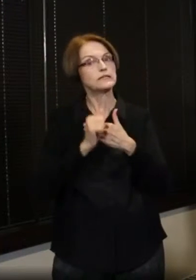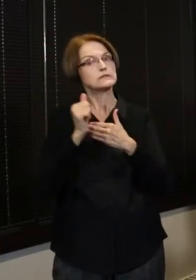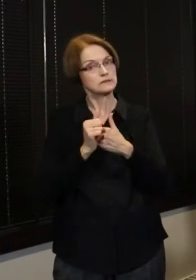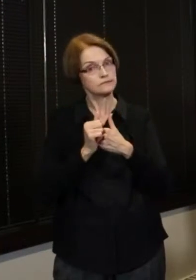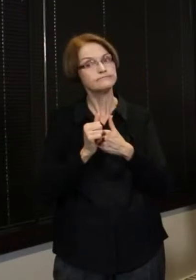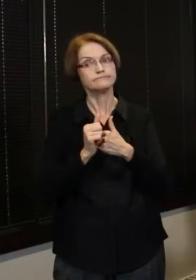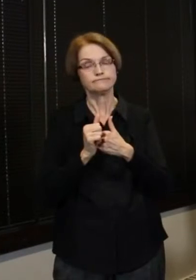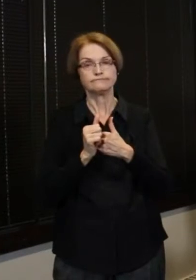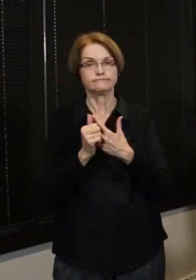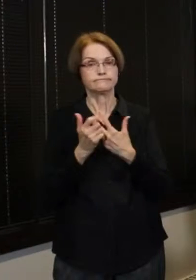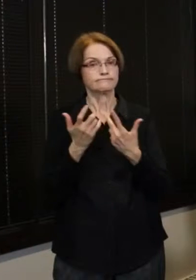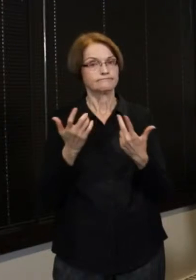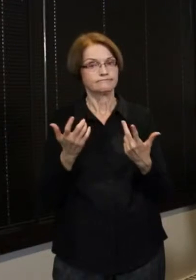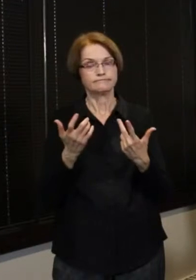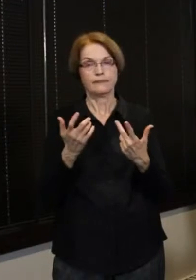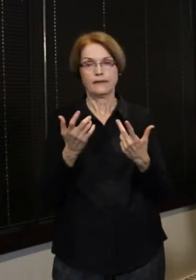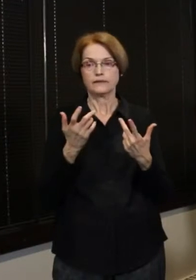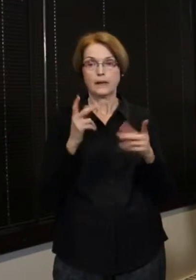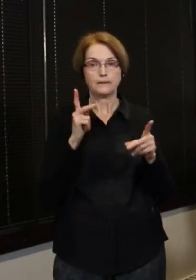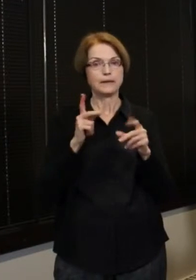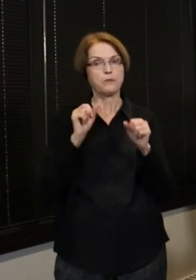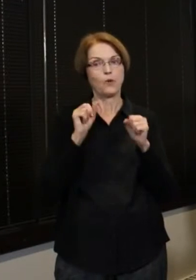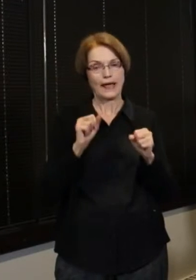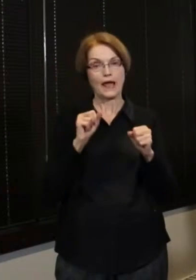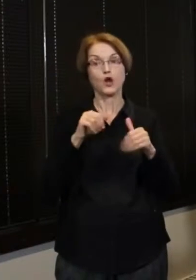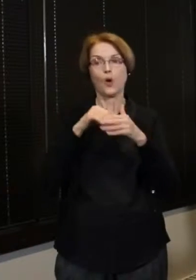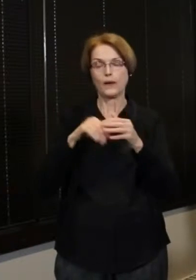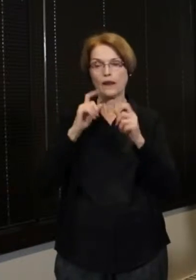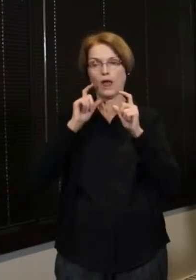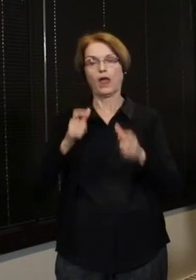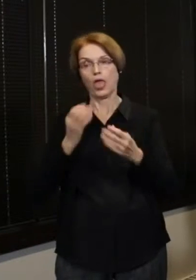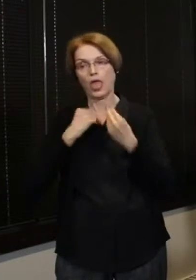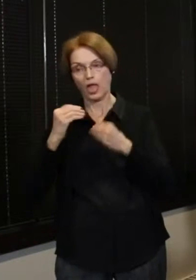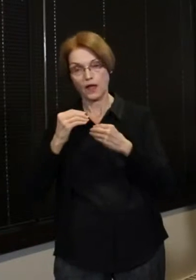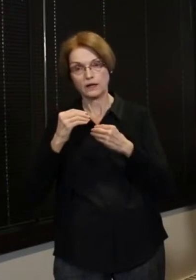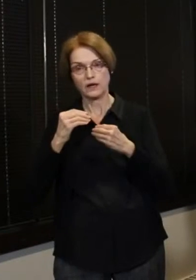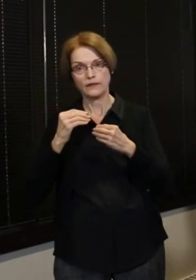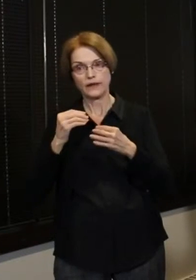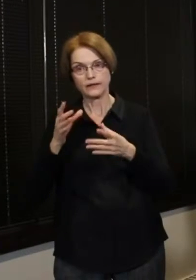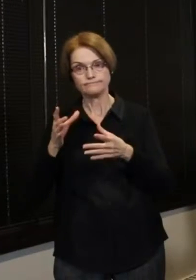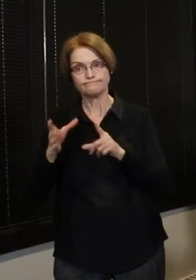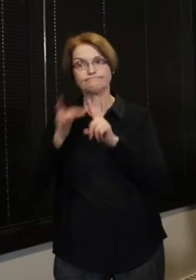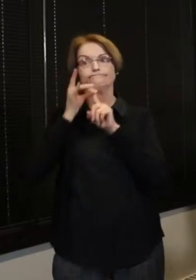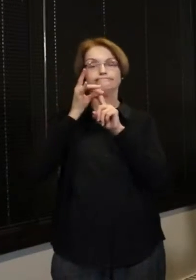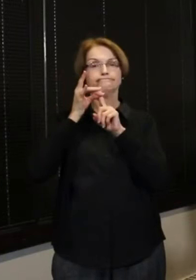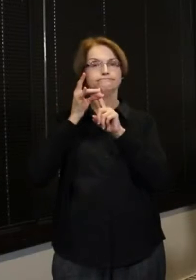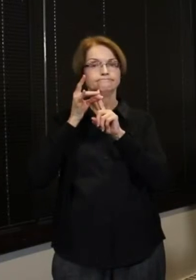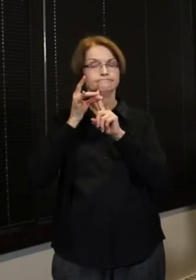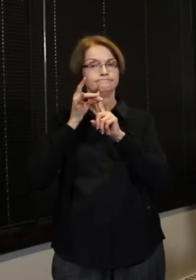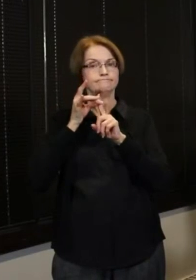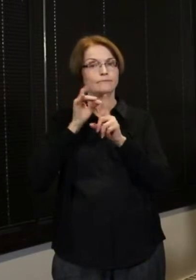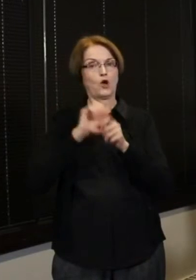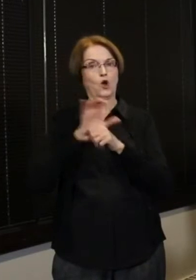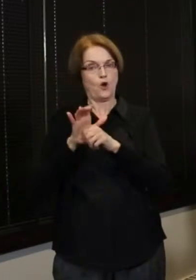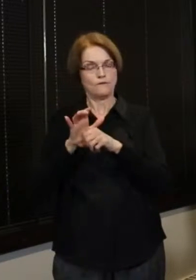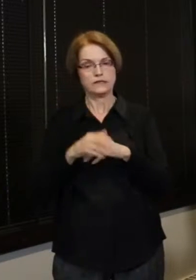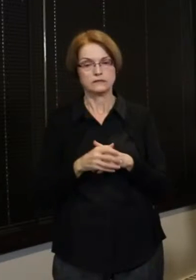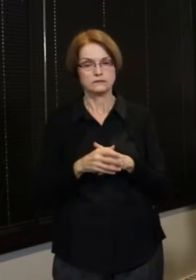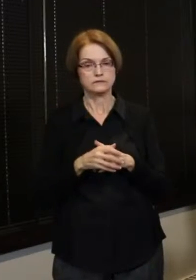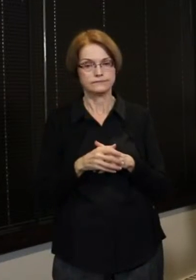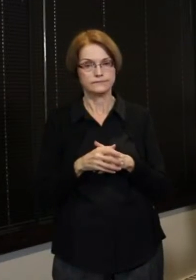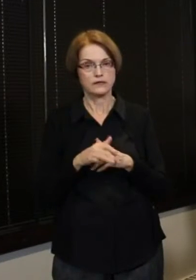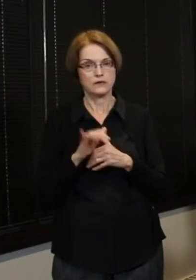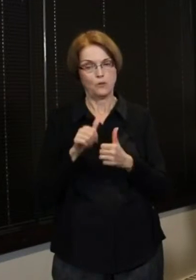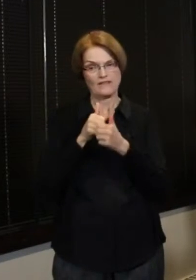areas where people can contract the virus. And so I think we're going to have to follow the